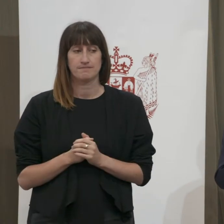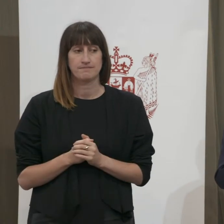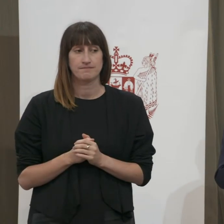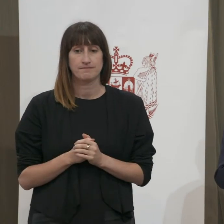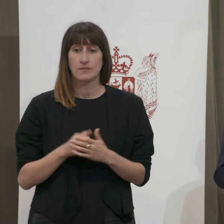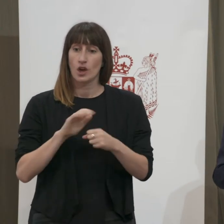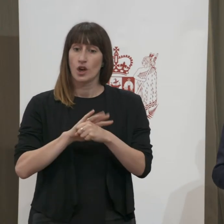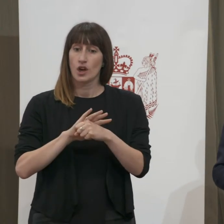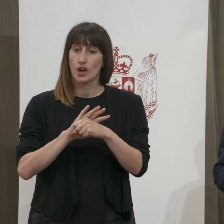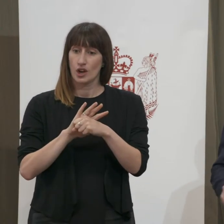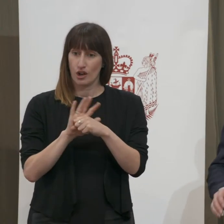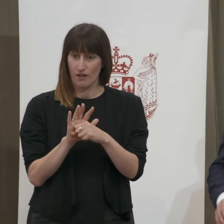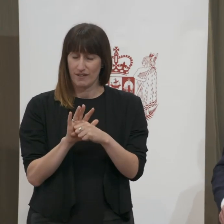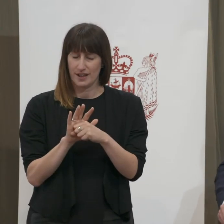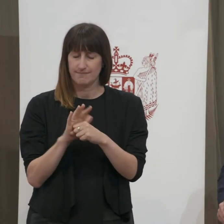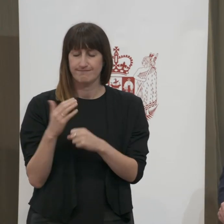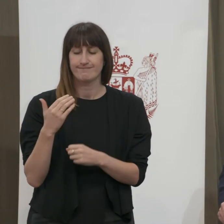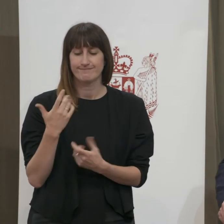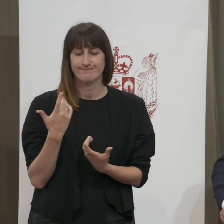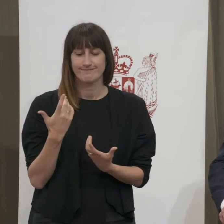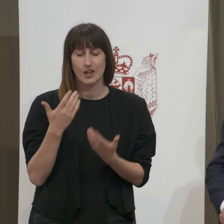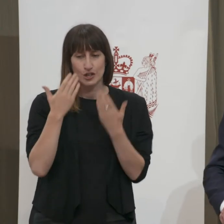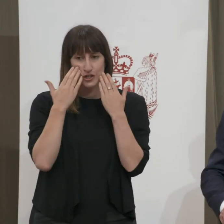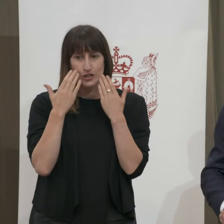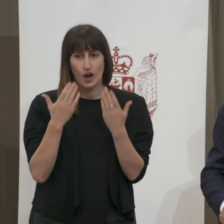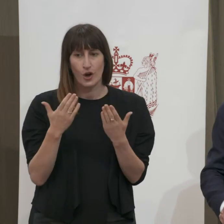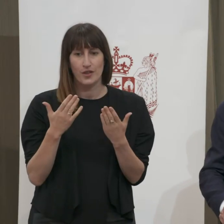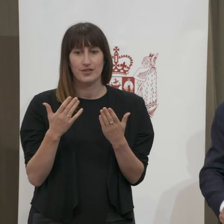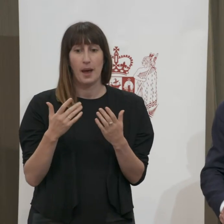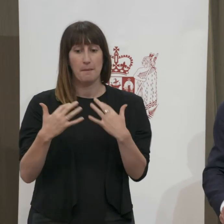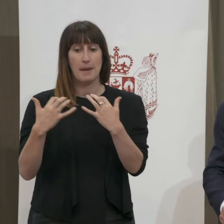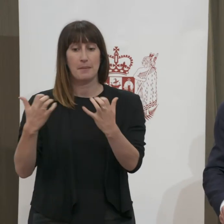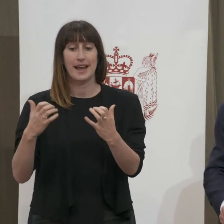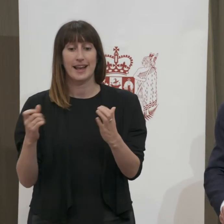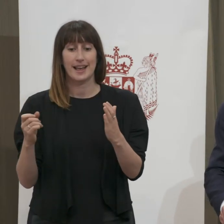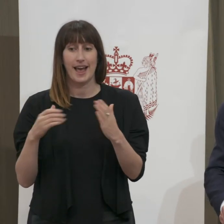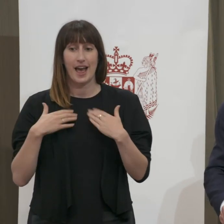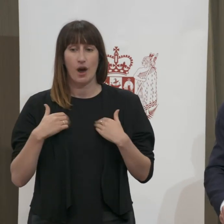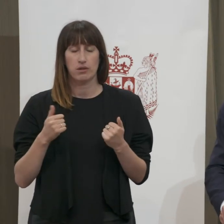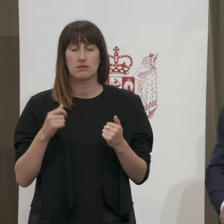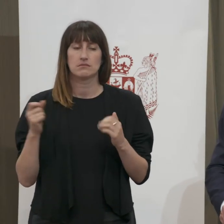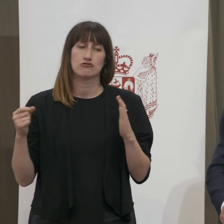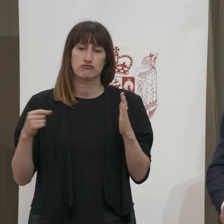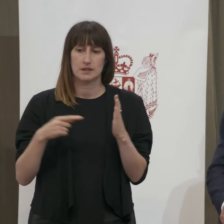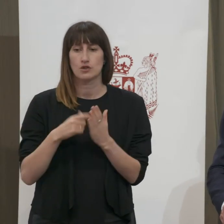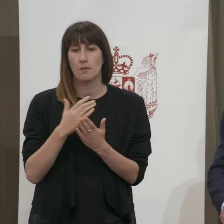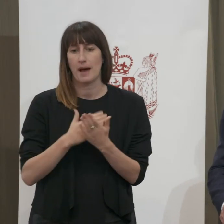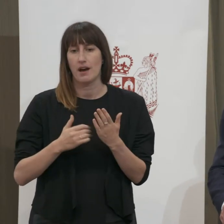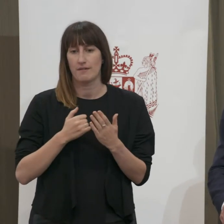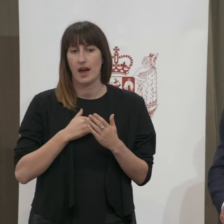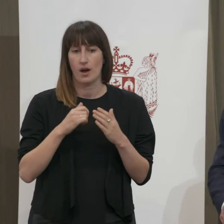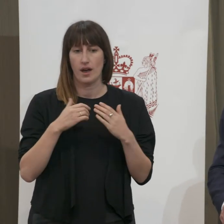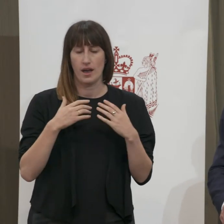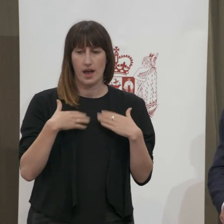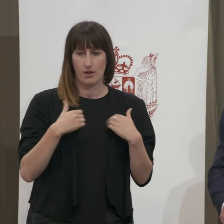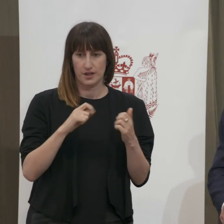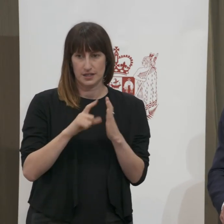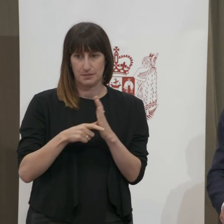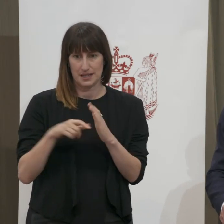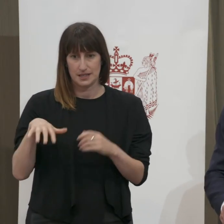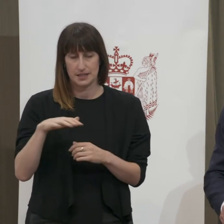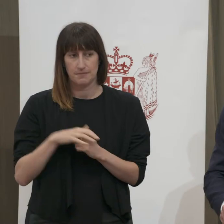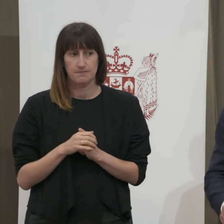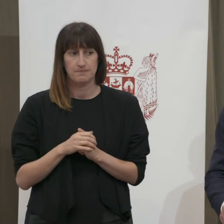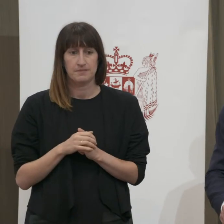COVID-19 reminds us that public health is a critical part of our health and disability system. Population and public health present some